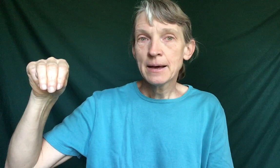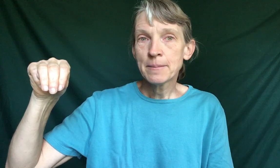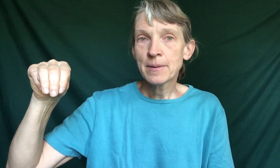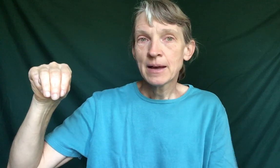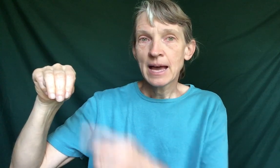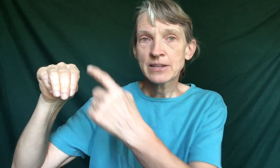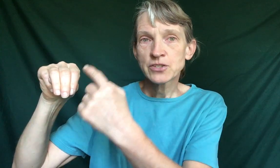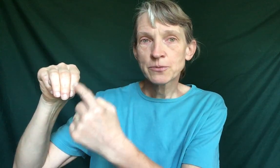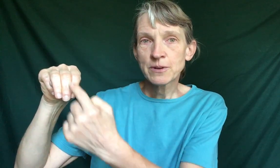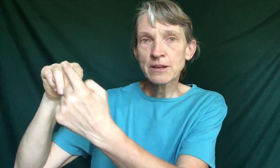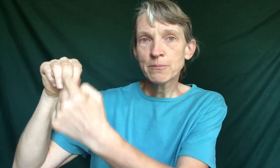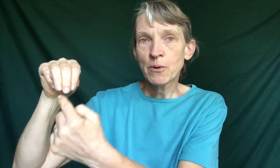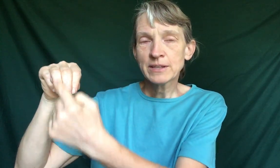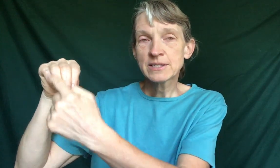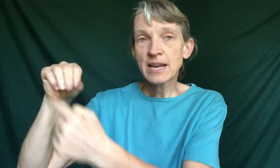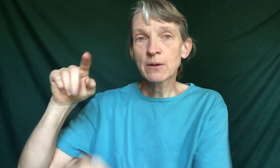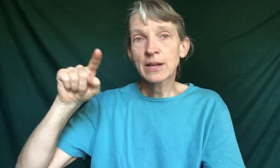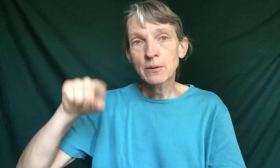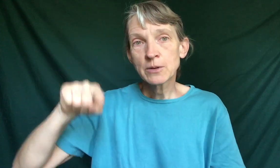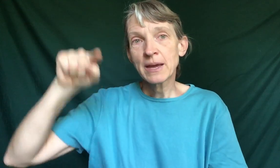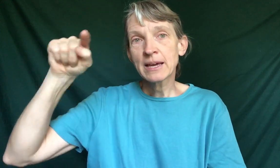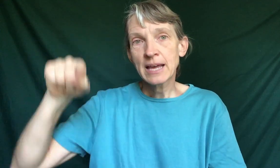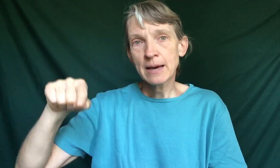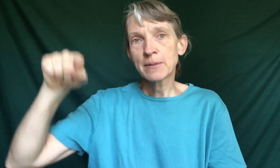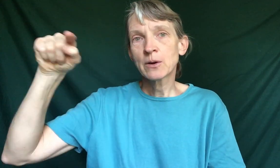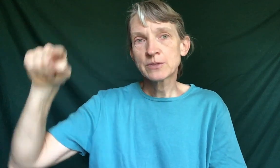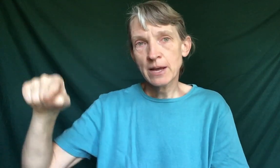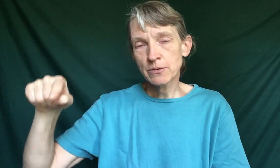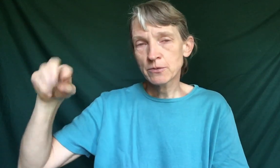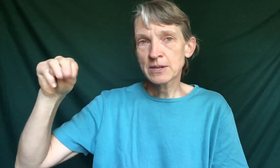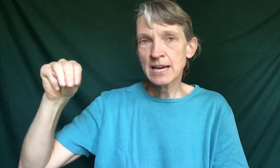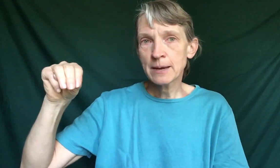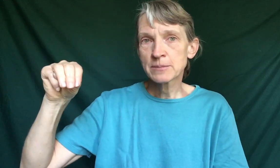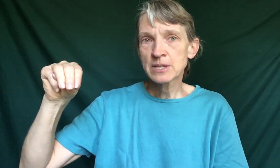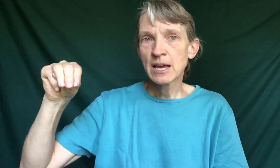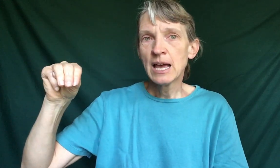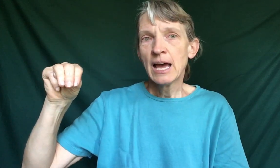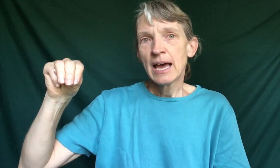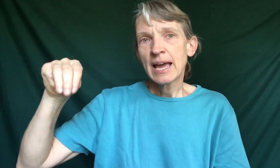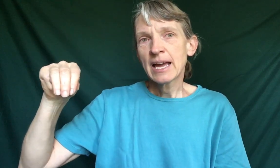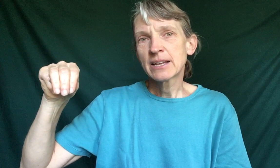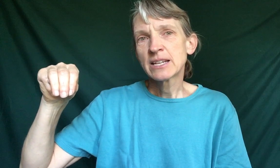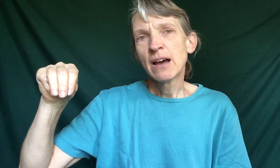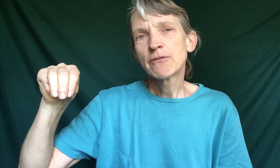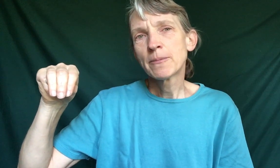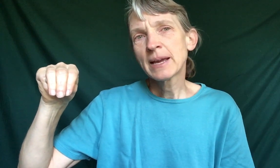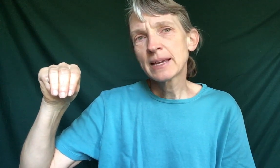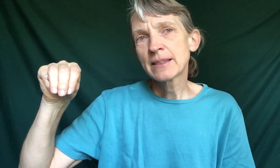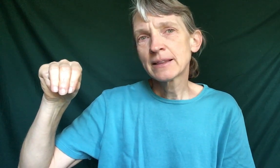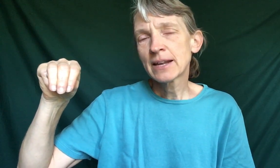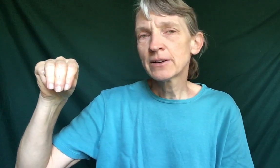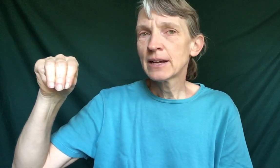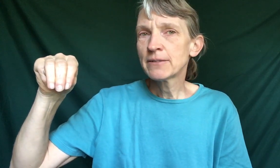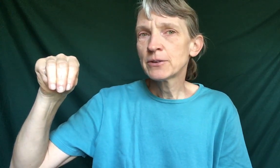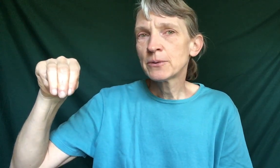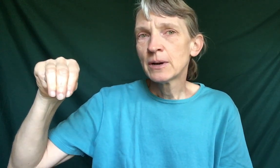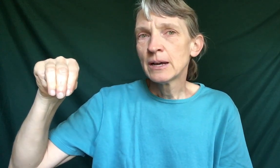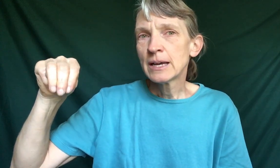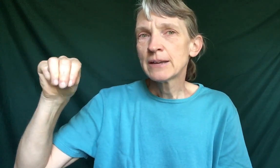M has 3 points down, like when you make an M, it goes down 3 times. And for making the letter, if you